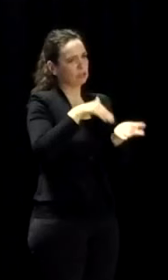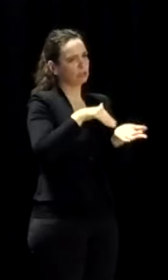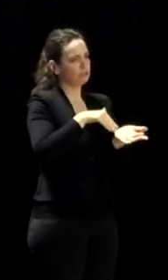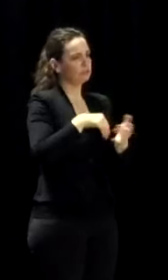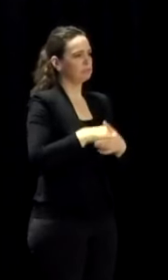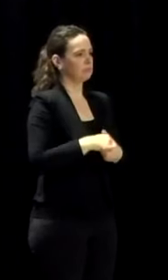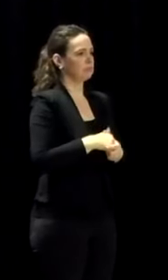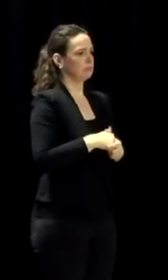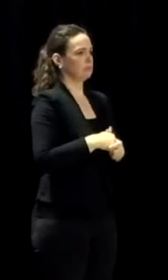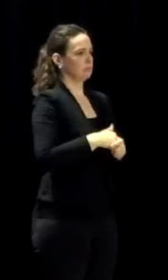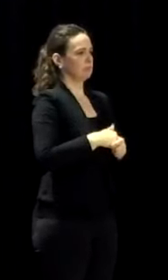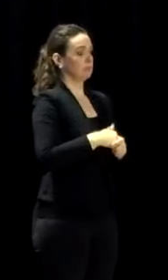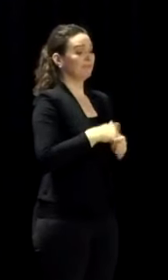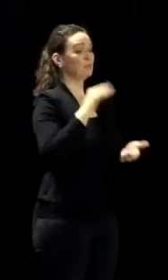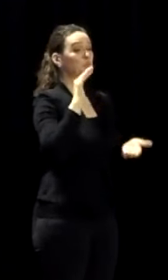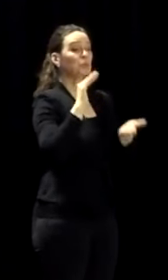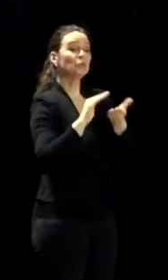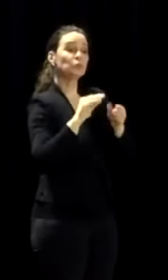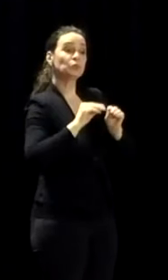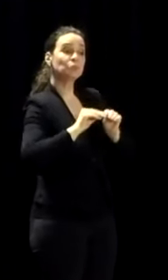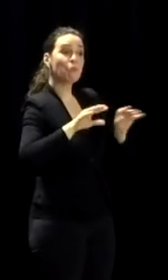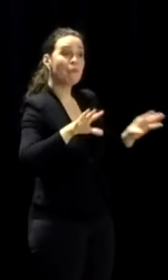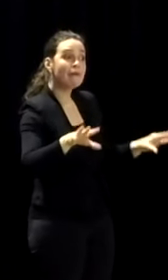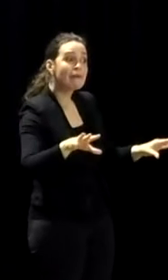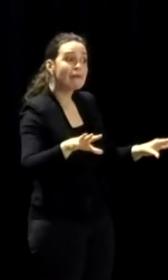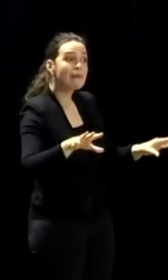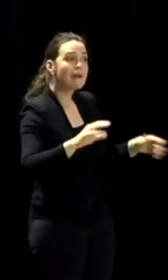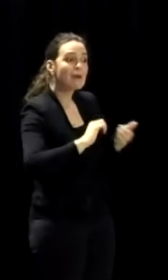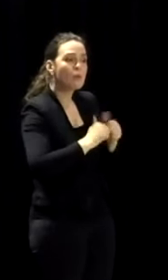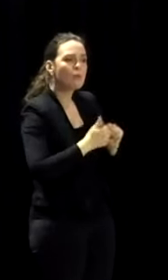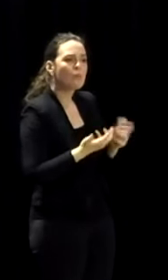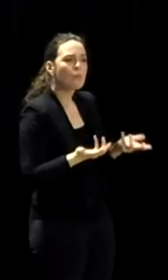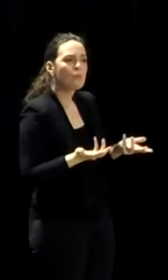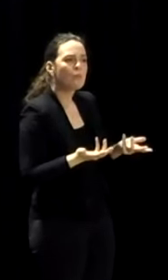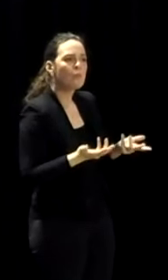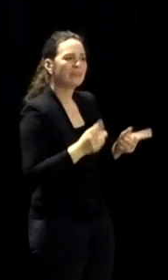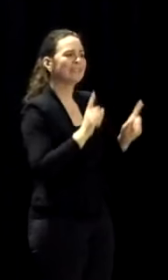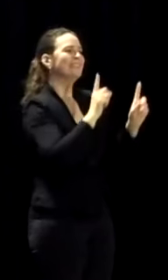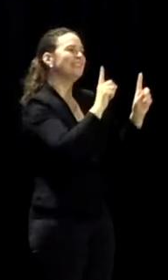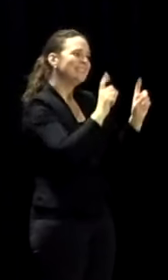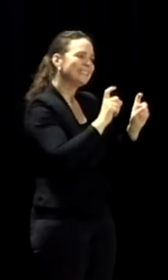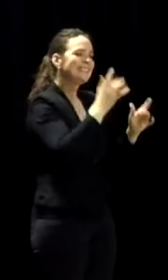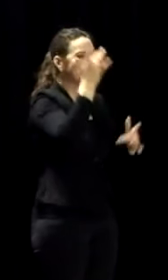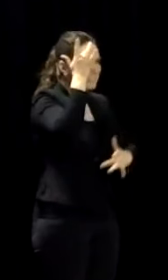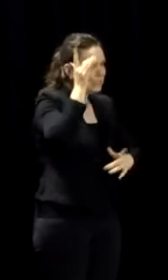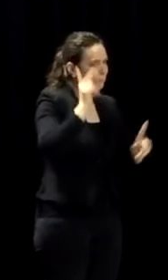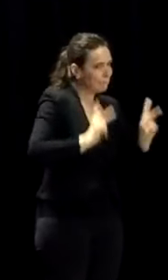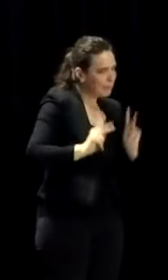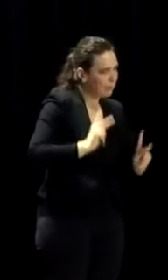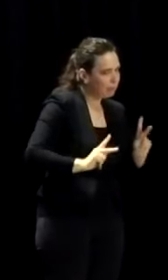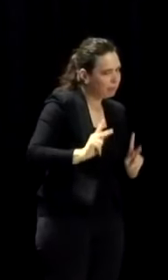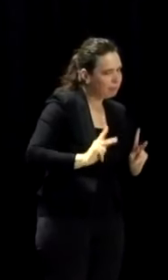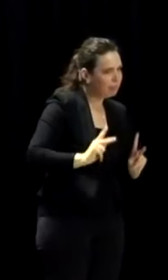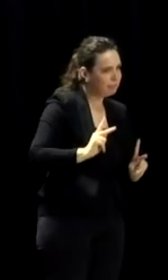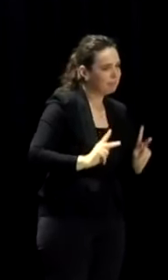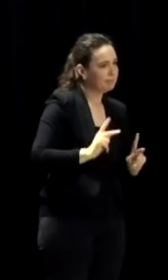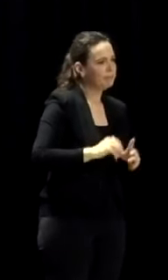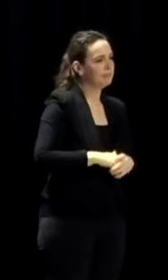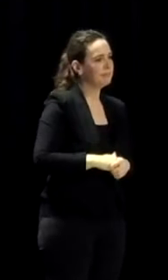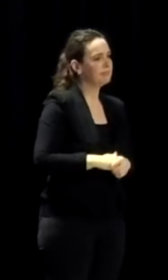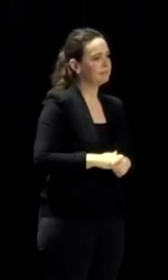tests because we have them. Let's break down the data of who we have. Out of the 123 cases,